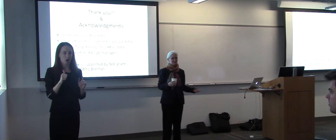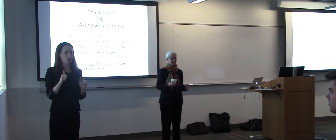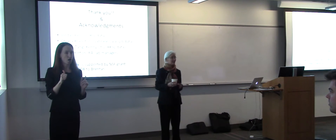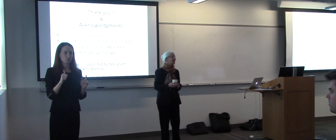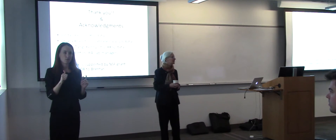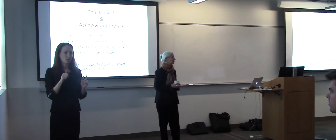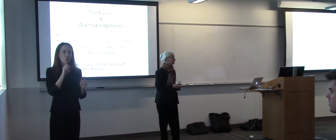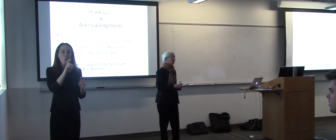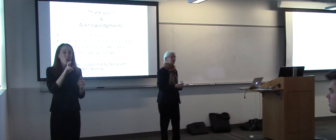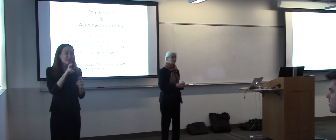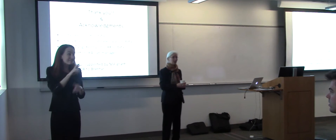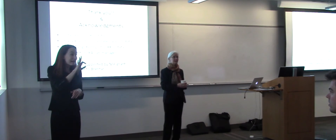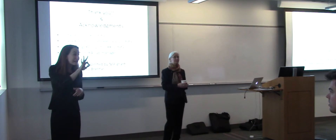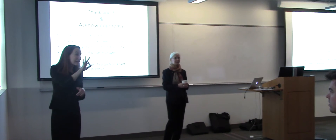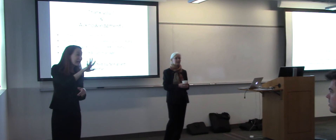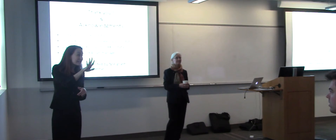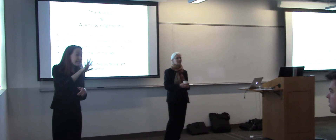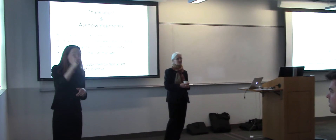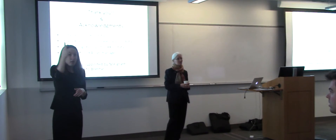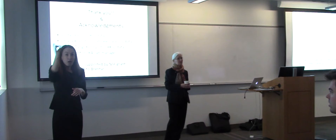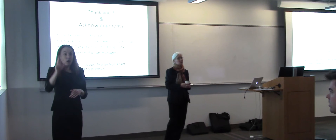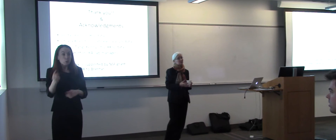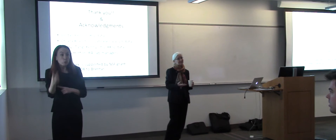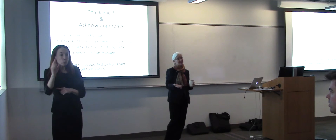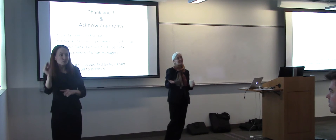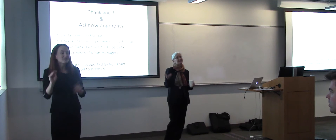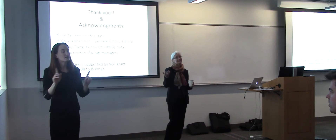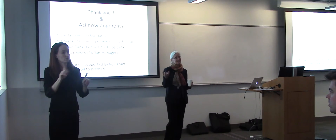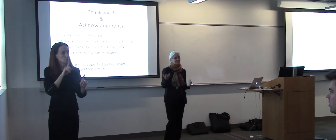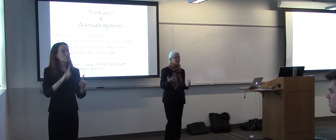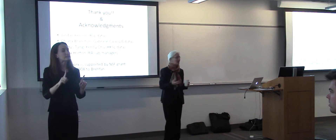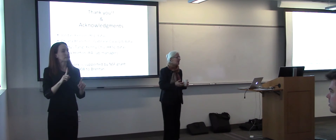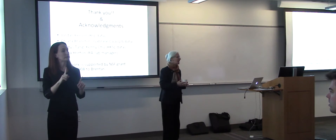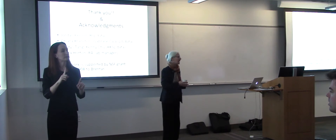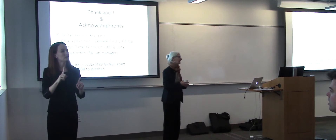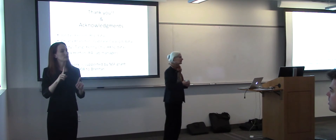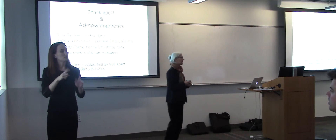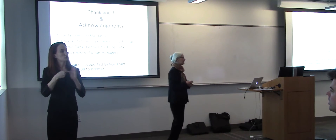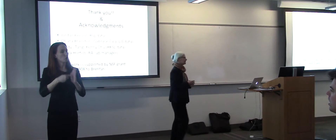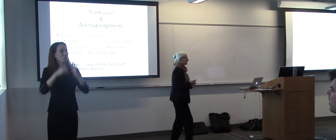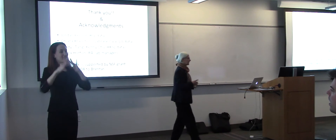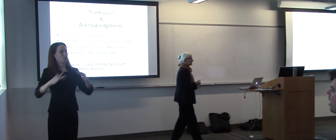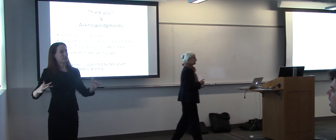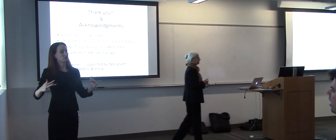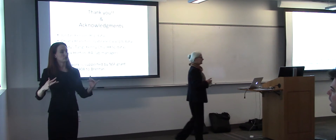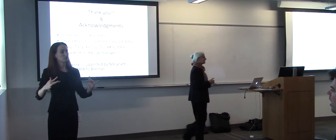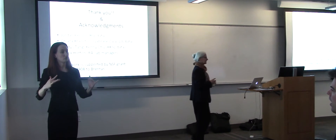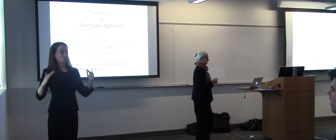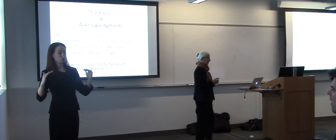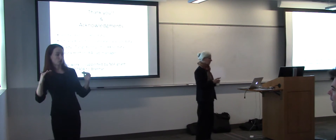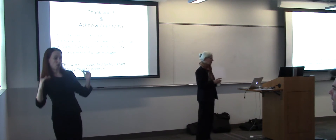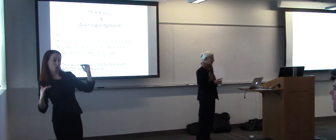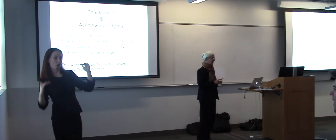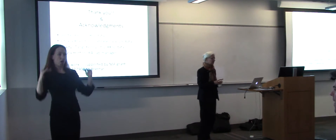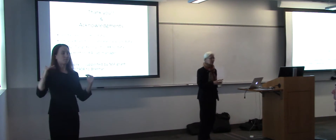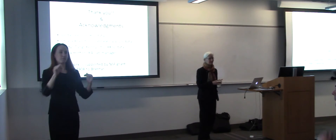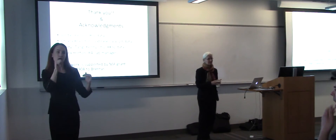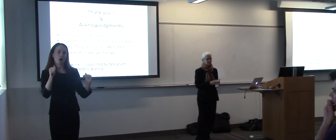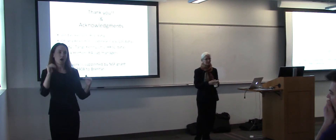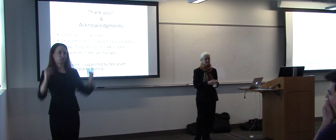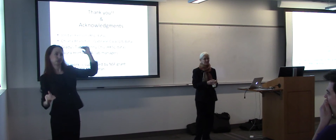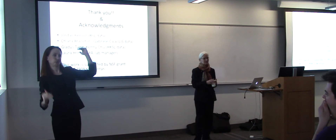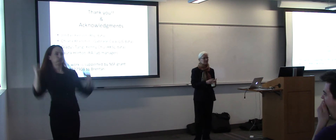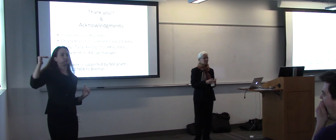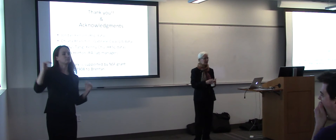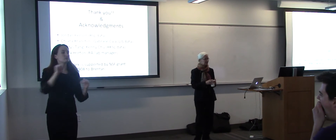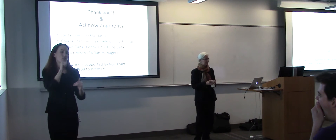and 2 or something. There was always quite a bit of variation. It was a tendency. And I have a feeling, although I don't have